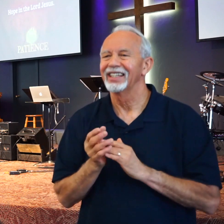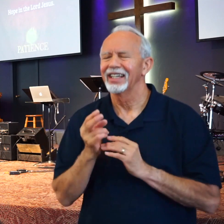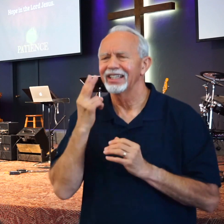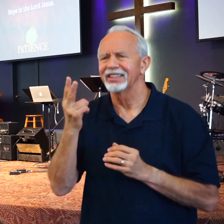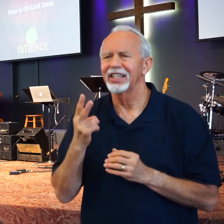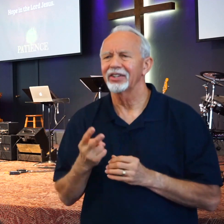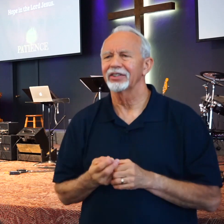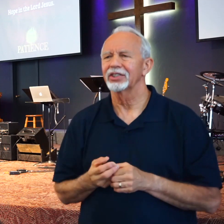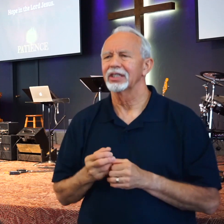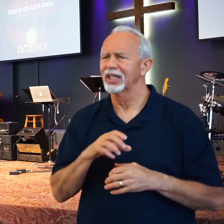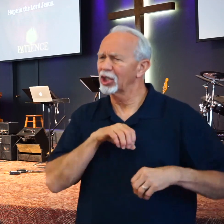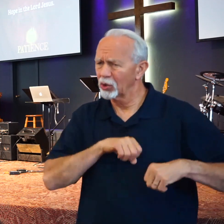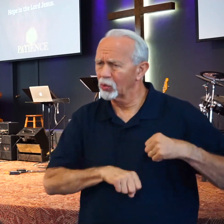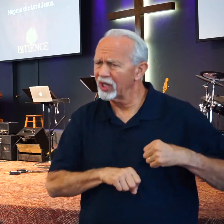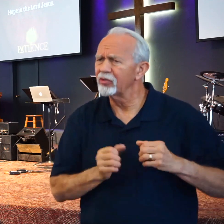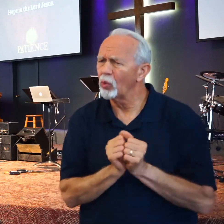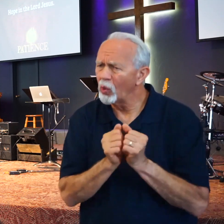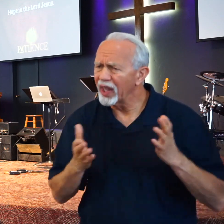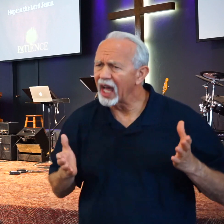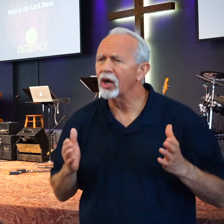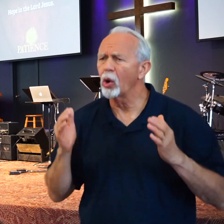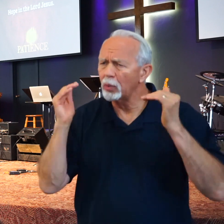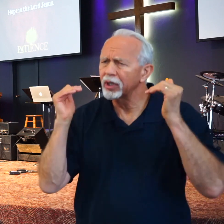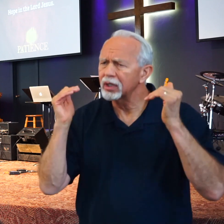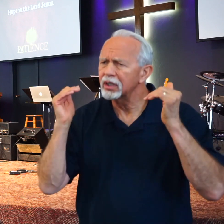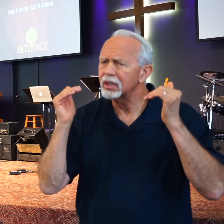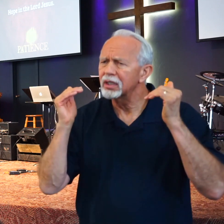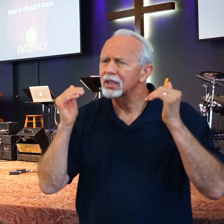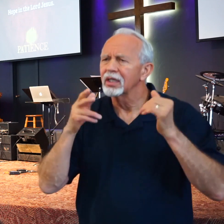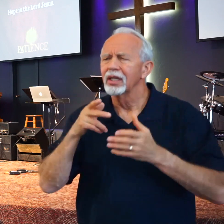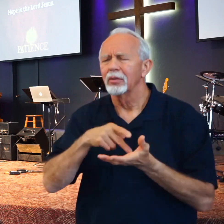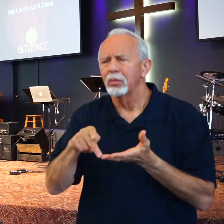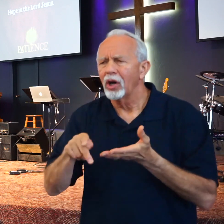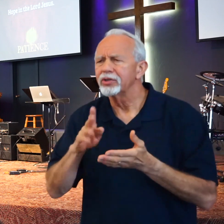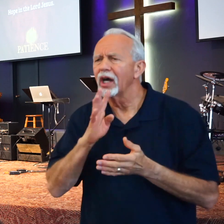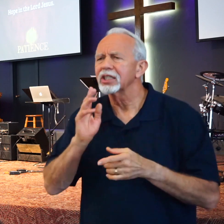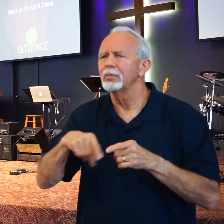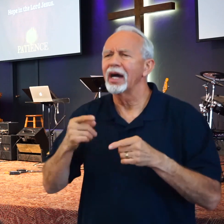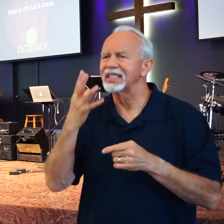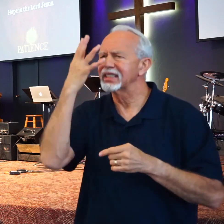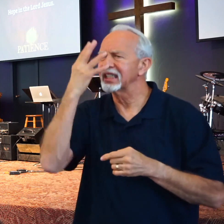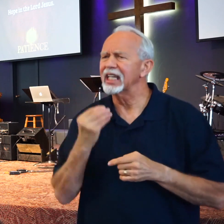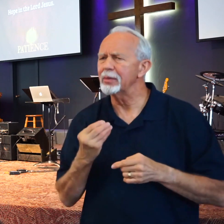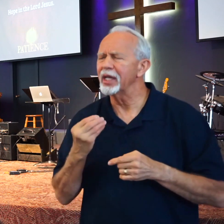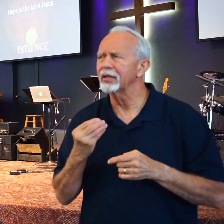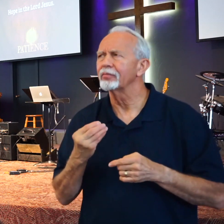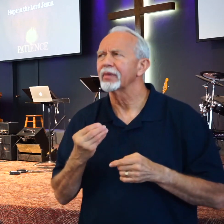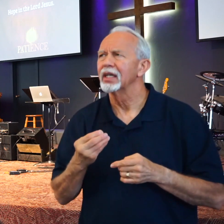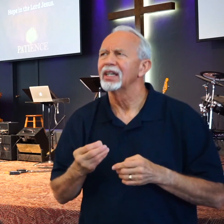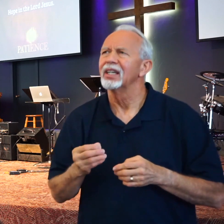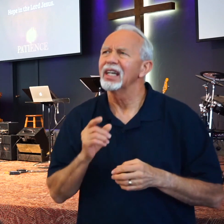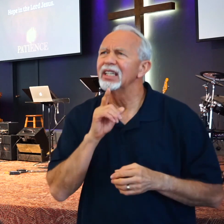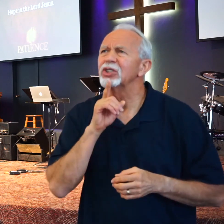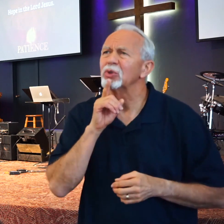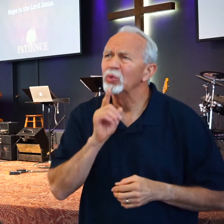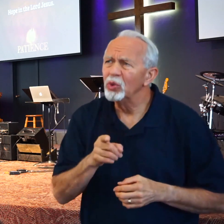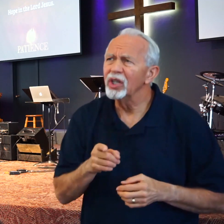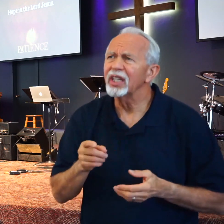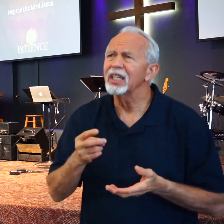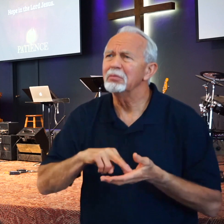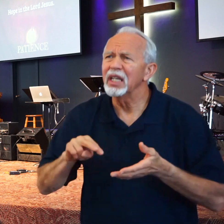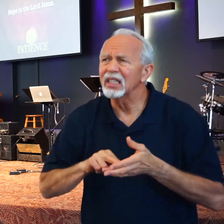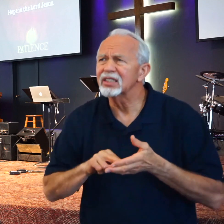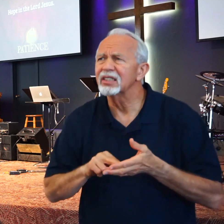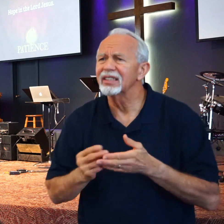is grief without hope. Paul talks about sleeping in this passage, and sleeping is a euphemism for